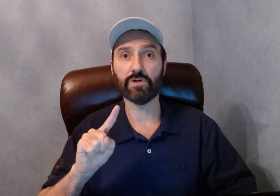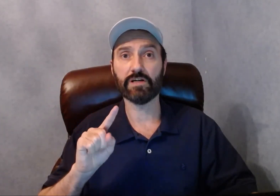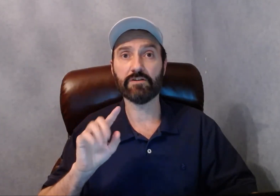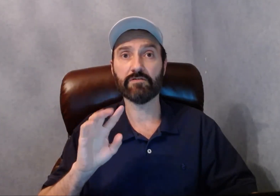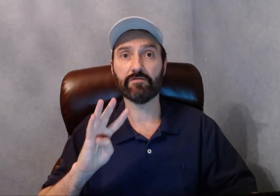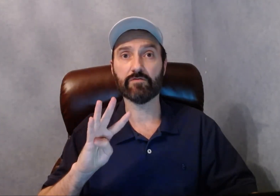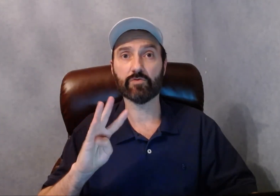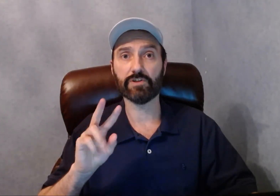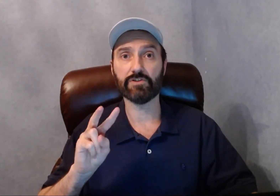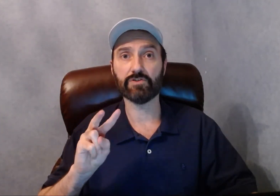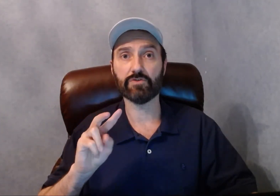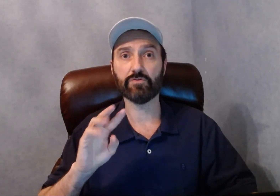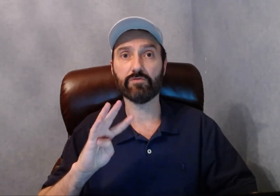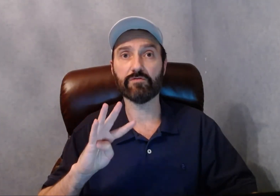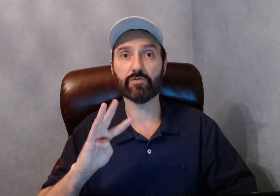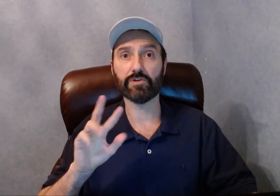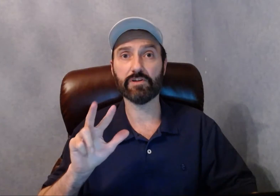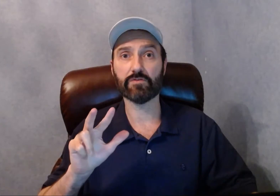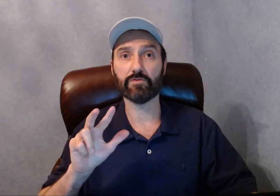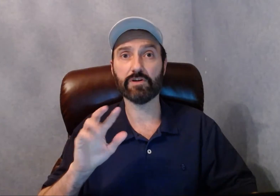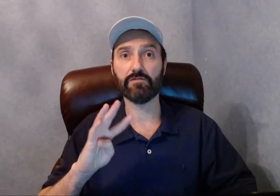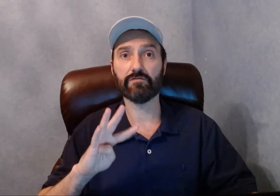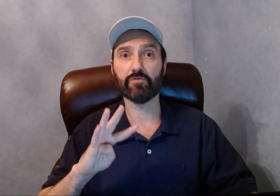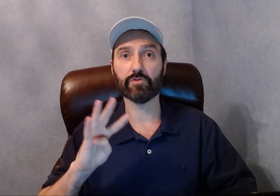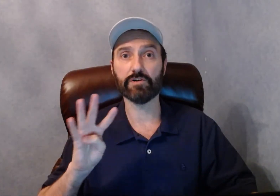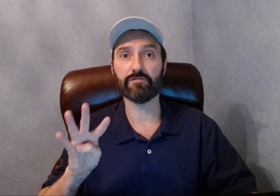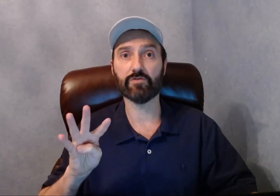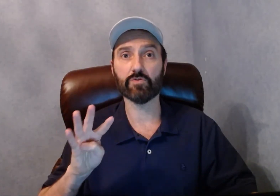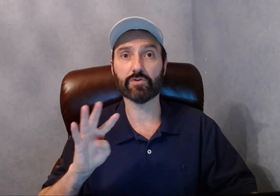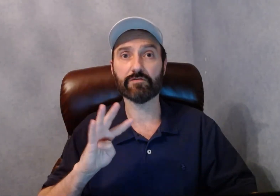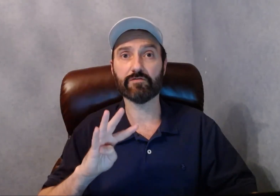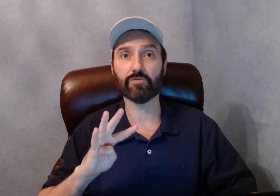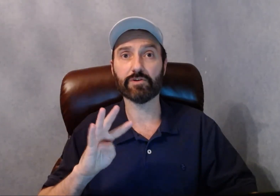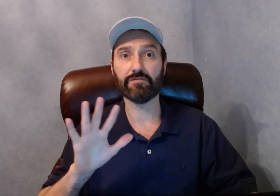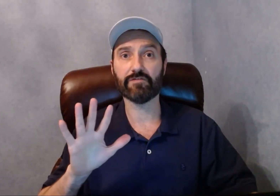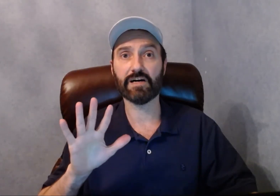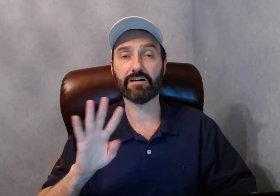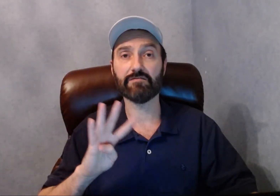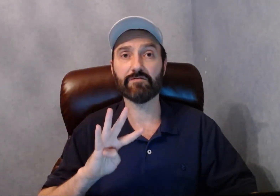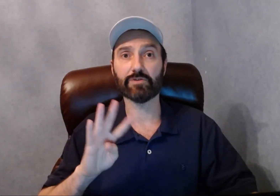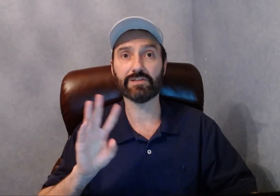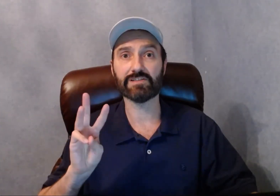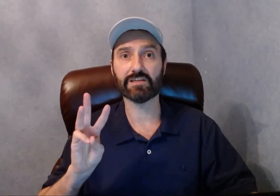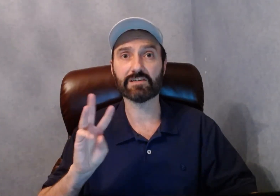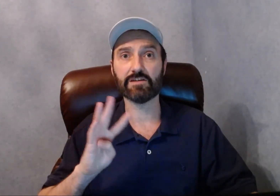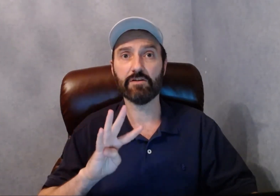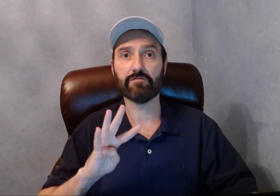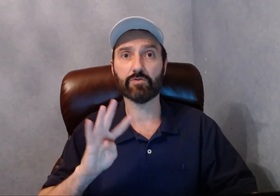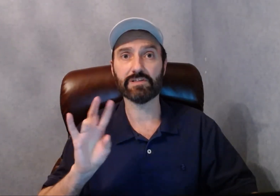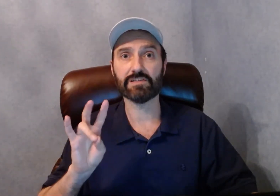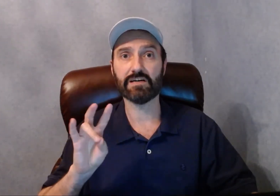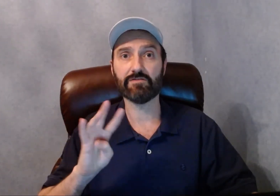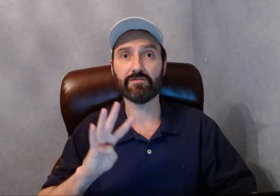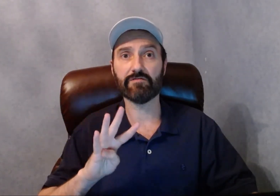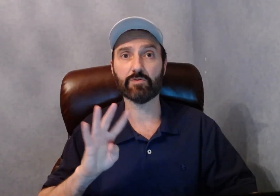41, 42, 43, 44, 45, 46, 47,